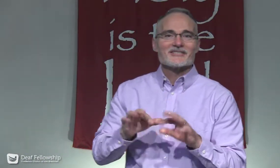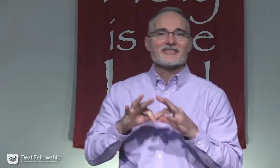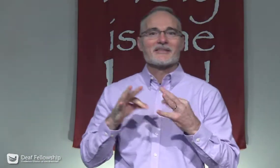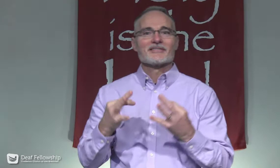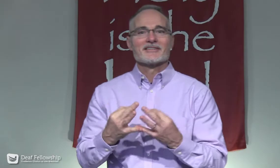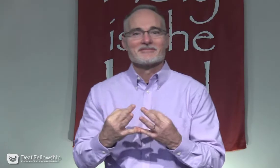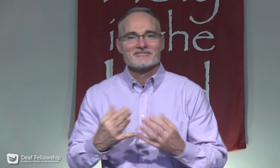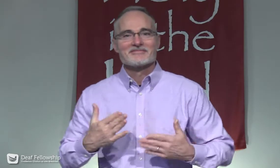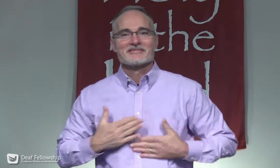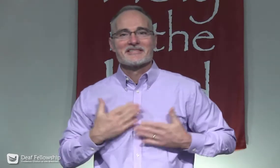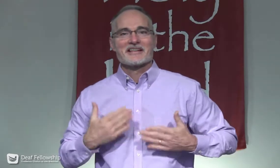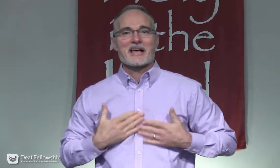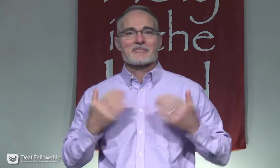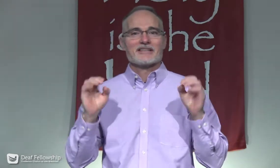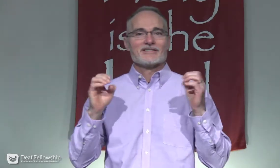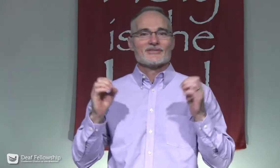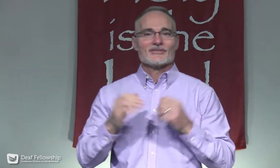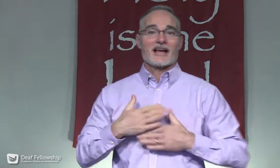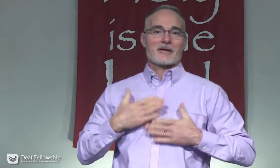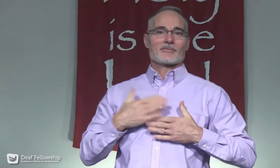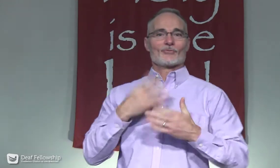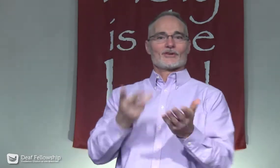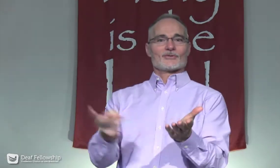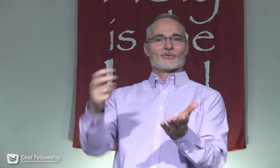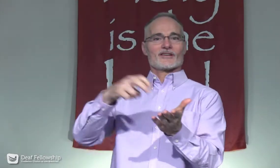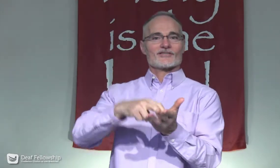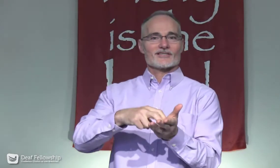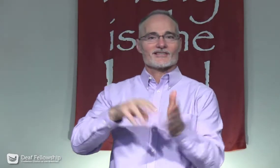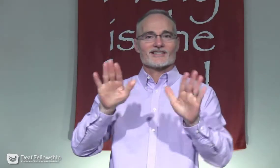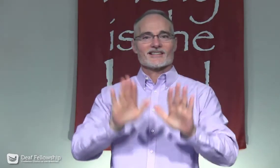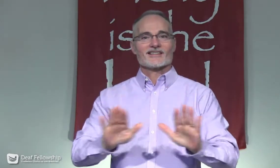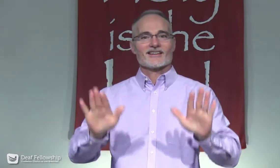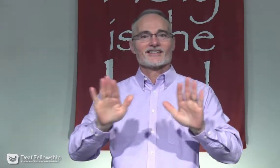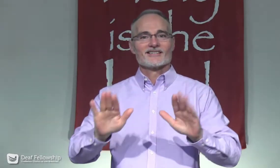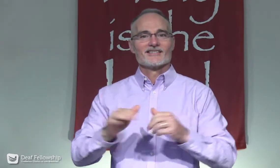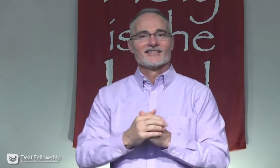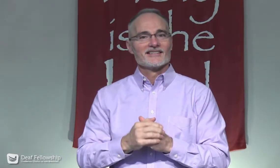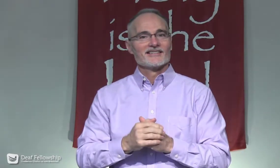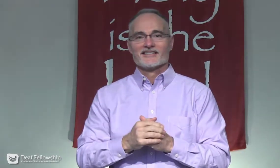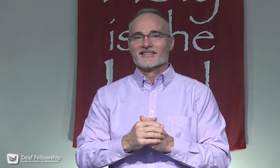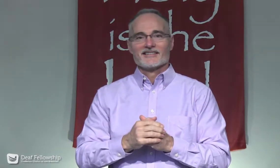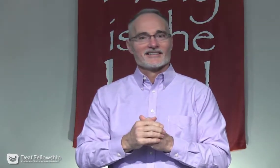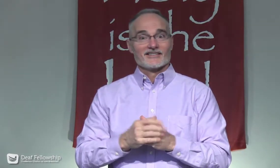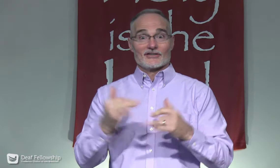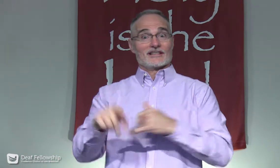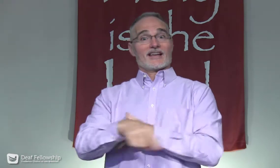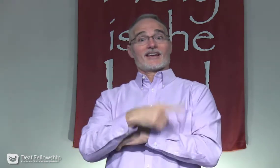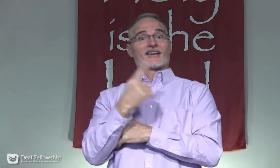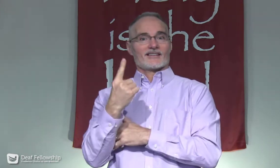Brothers and sisters, friends, family, happy Easter. Happy Resurrection Sunday.